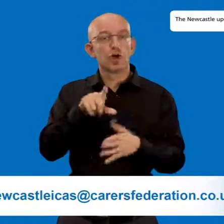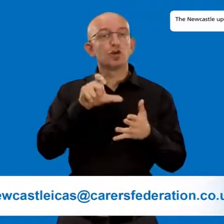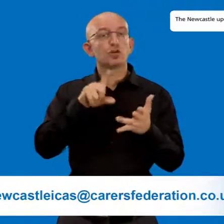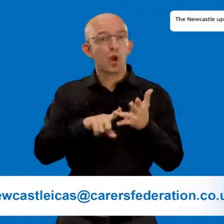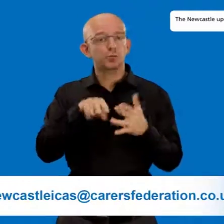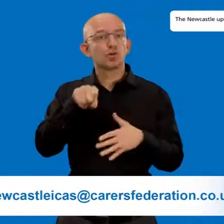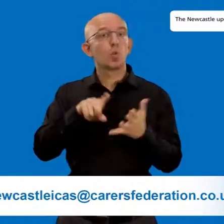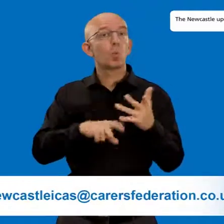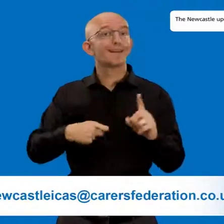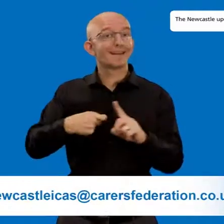newcastleicas@carersfederation.co.uk.